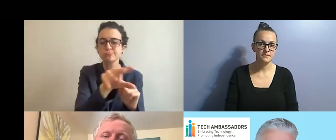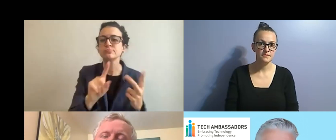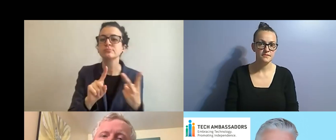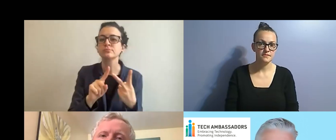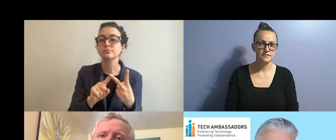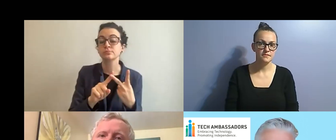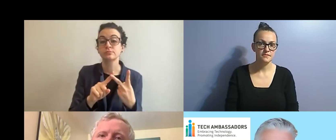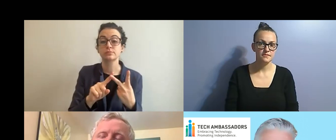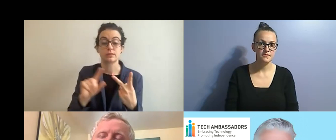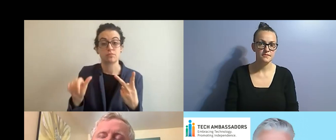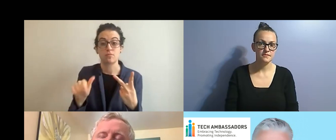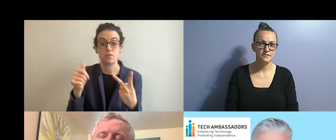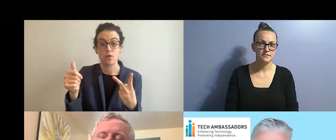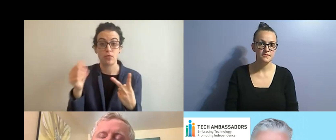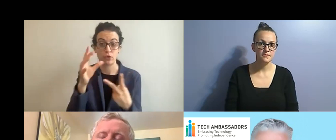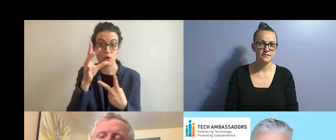have